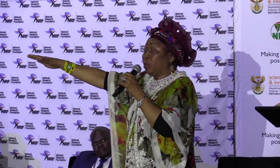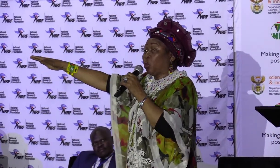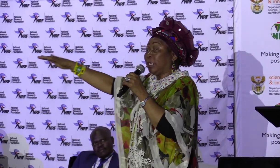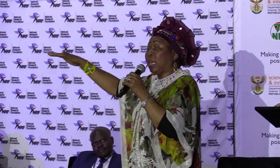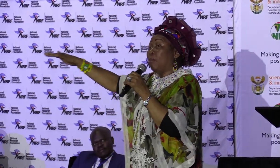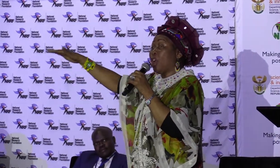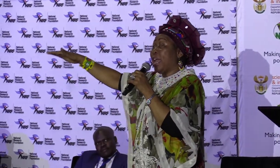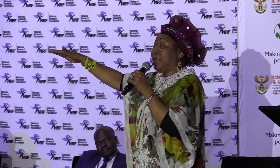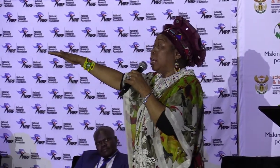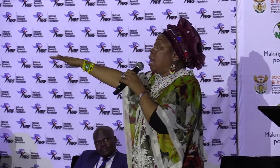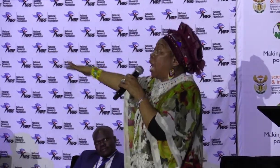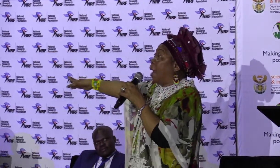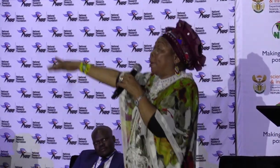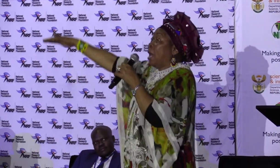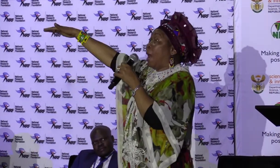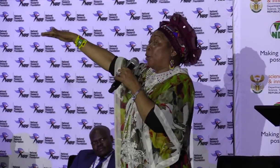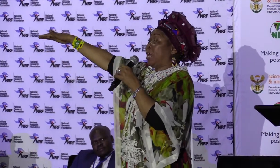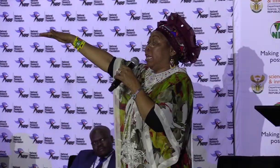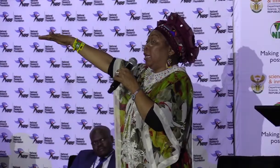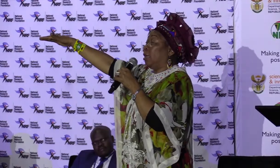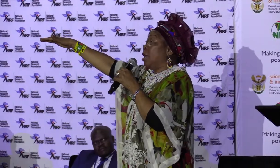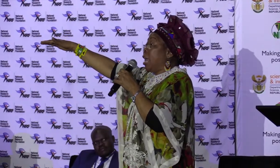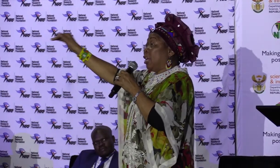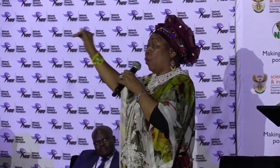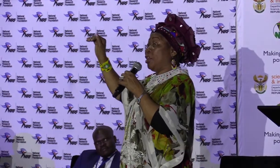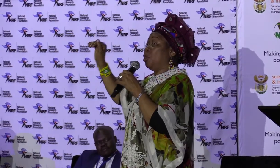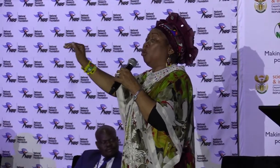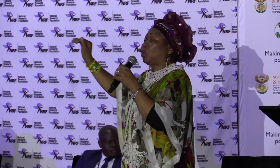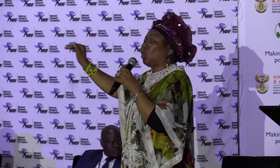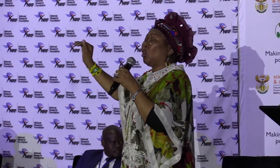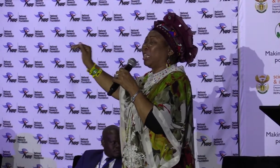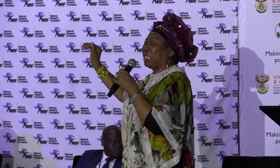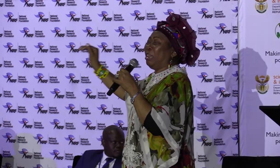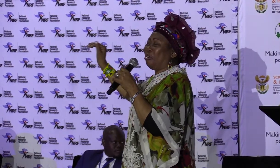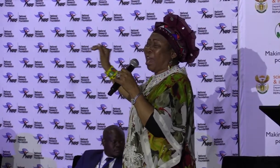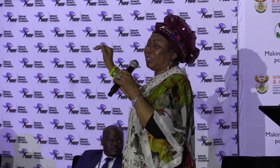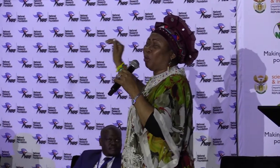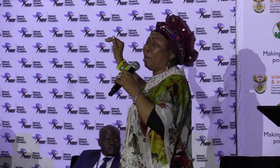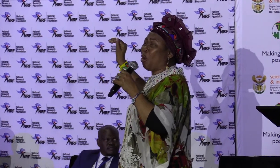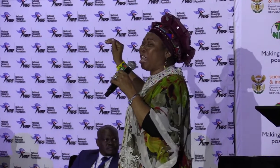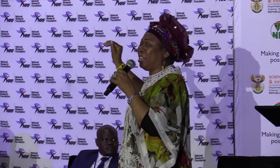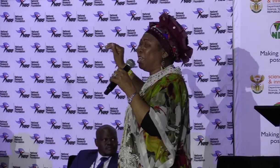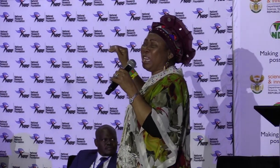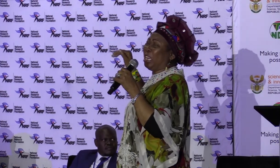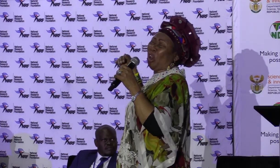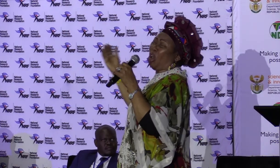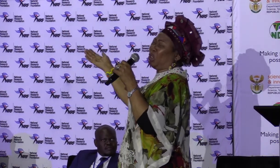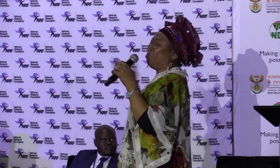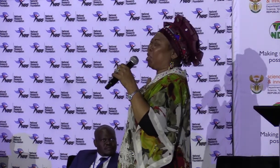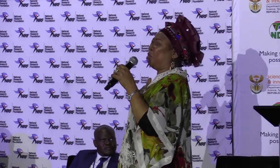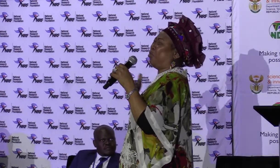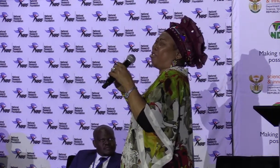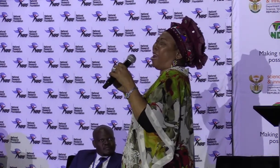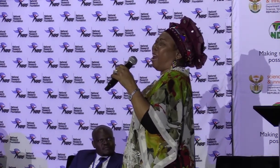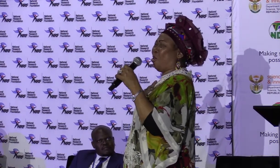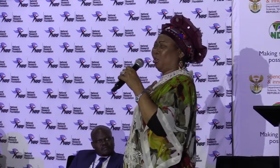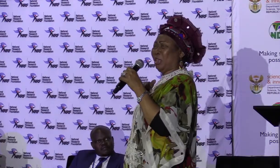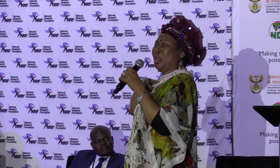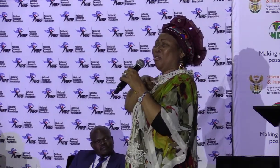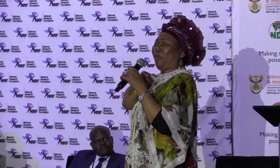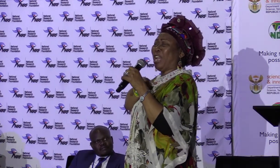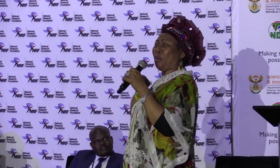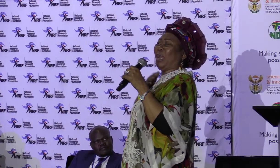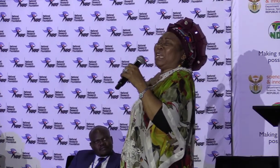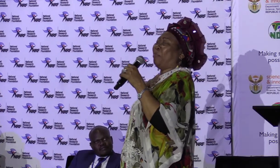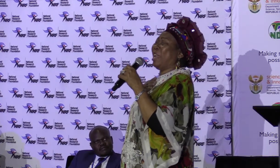phezulu endaweni okuthiwa isemoyeni, up on a hill. And when you saw the sunrise from emoyeni, it ought to make you